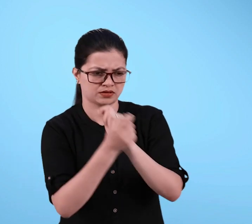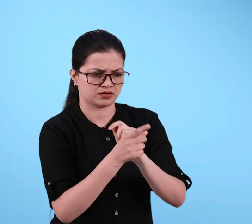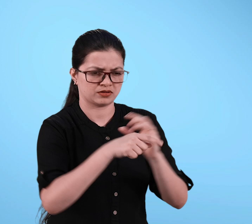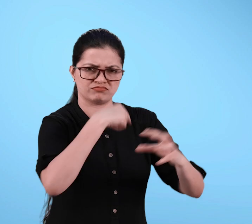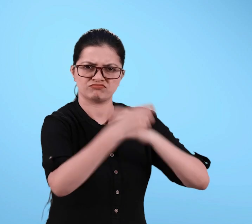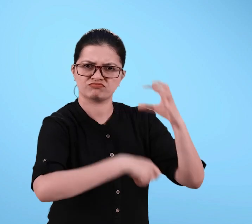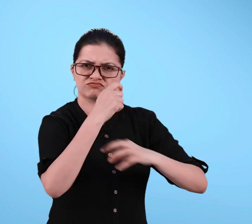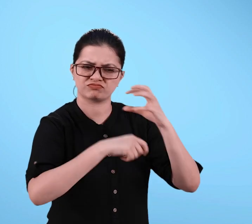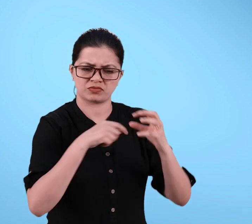fiber.